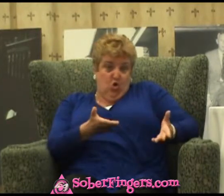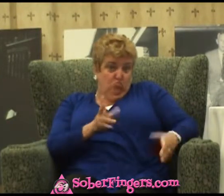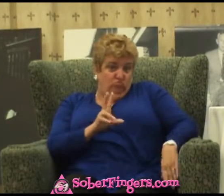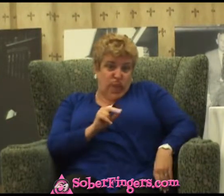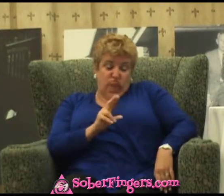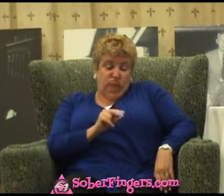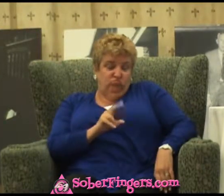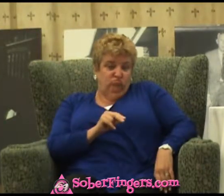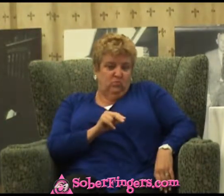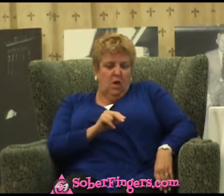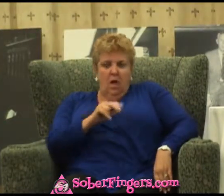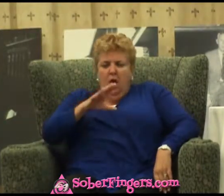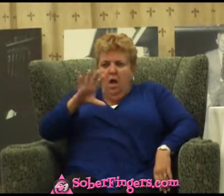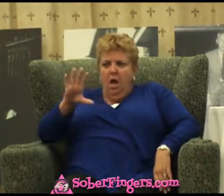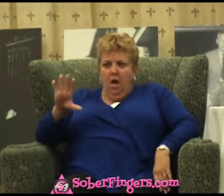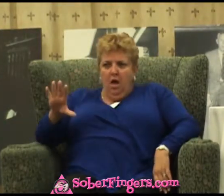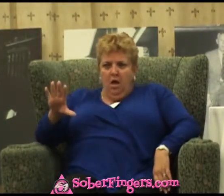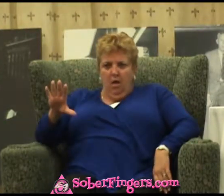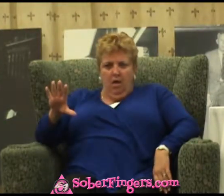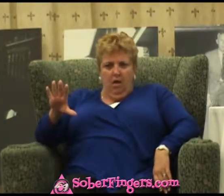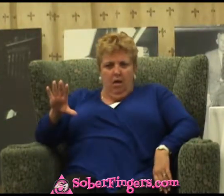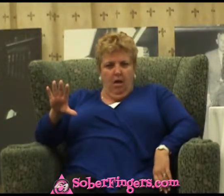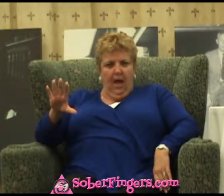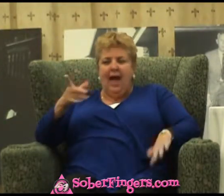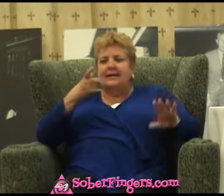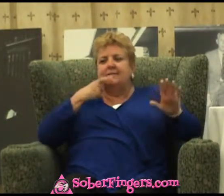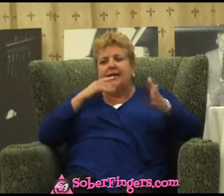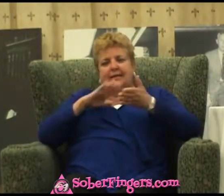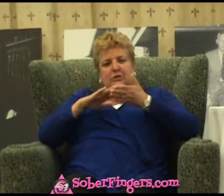And Mr. Ford and I smoked on Wednesday night.